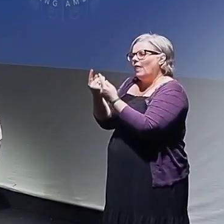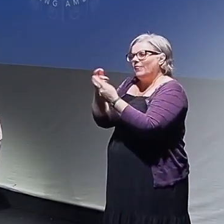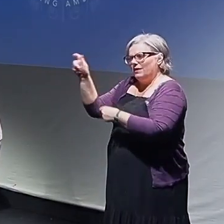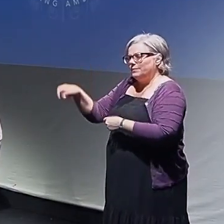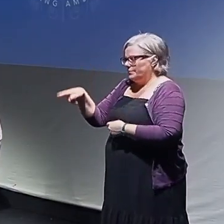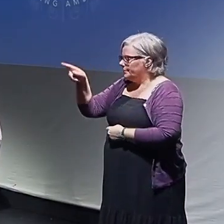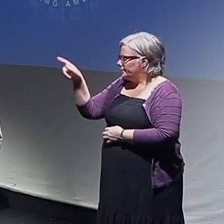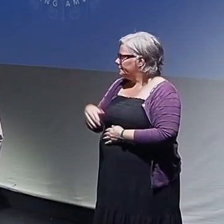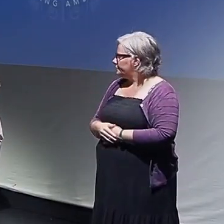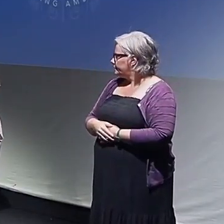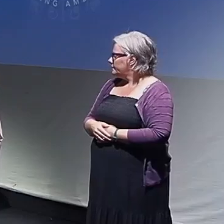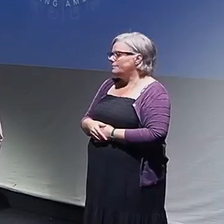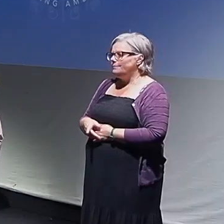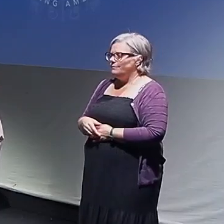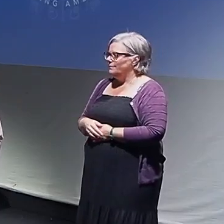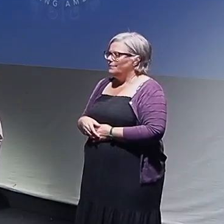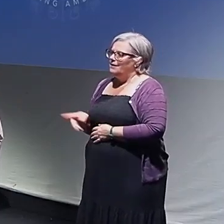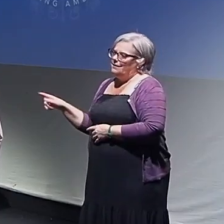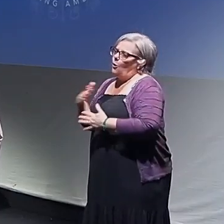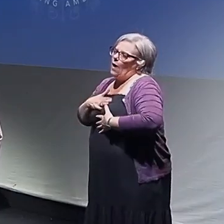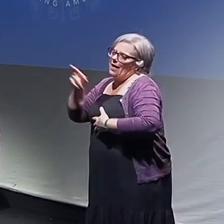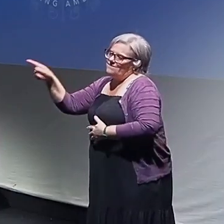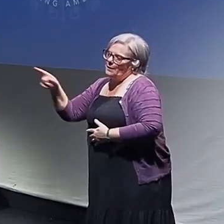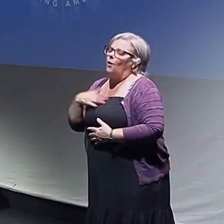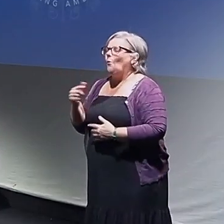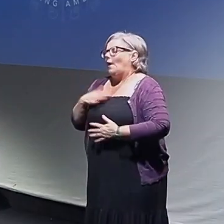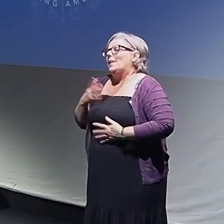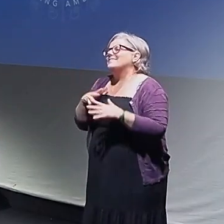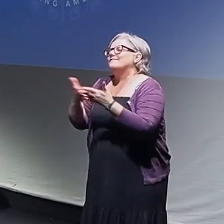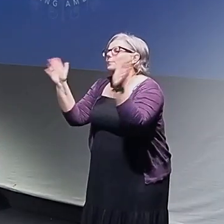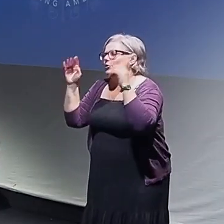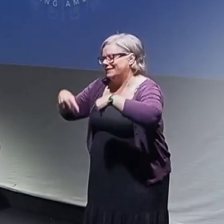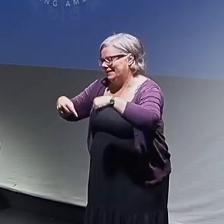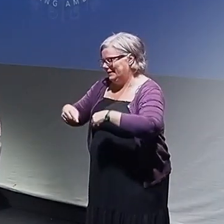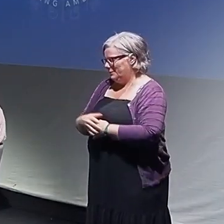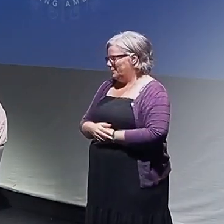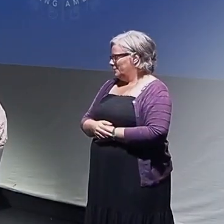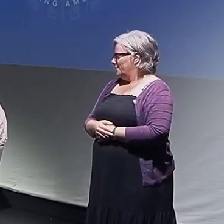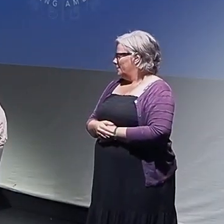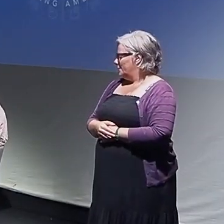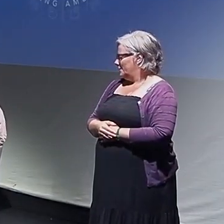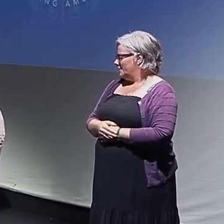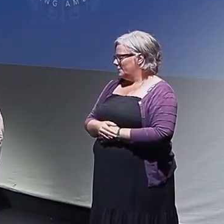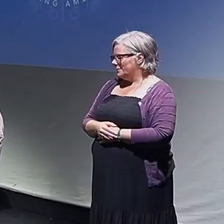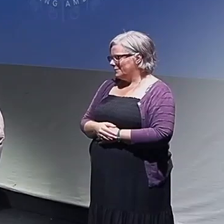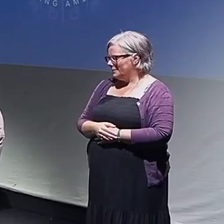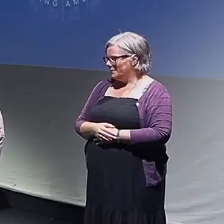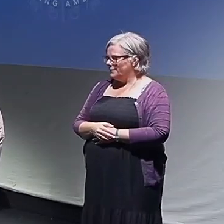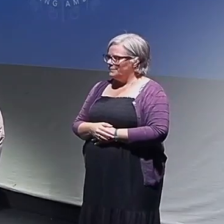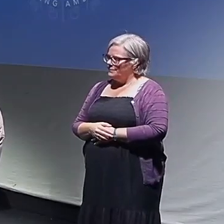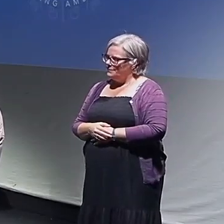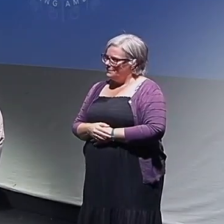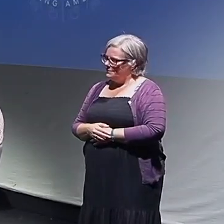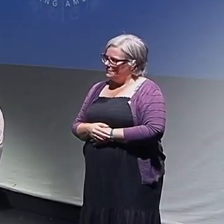Love Ian. We love everybody. Everybody Get loves a Ian. queue. Everybody at City Yeah. loves Ian. Saint Ian. Tell us